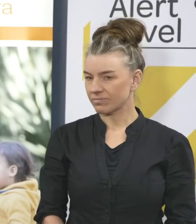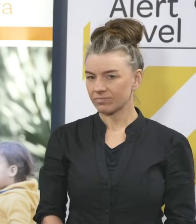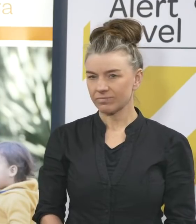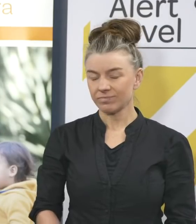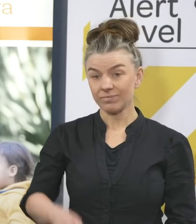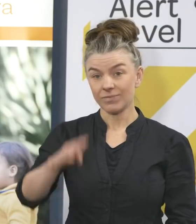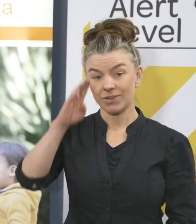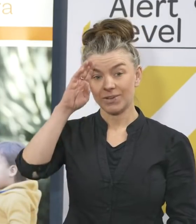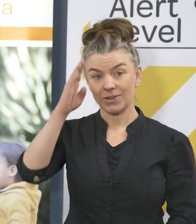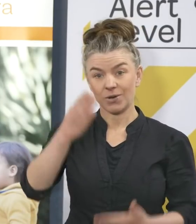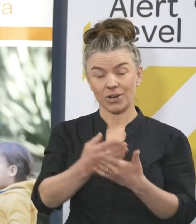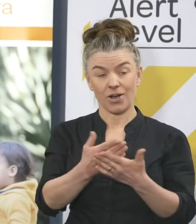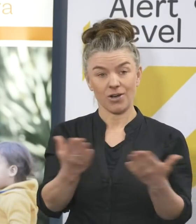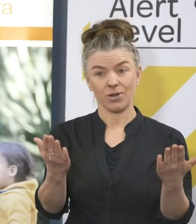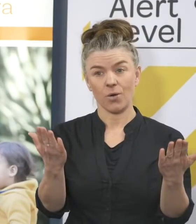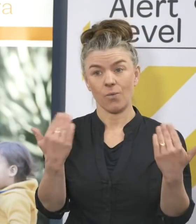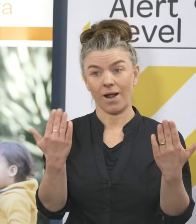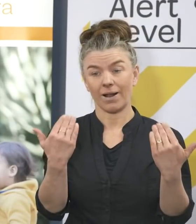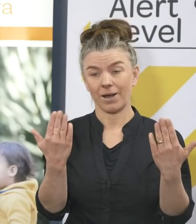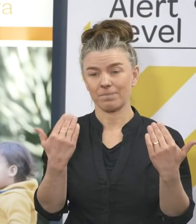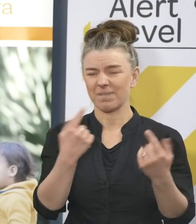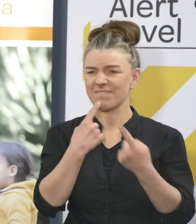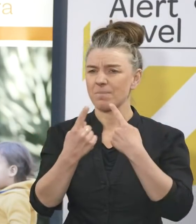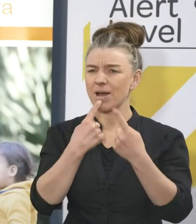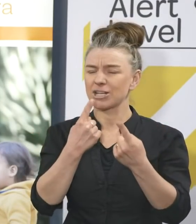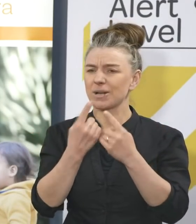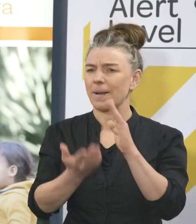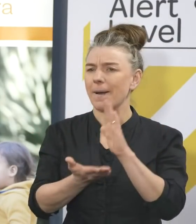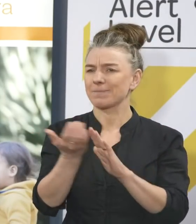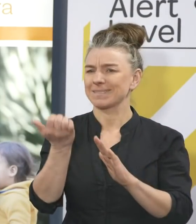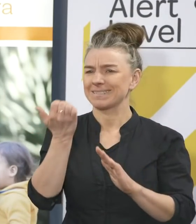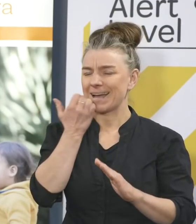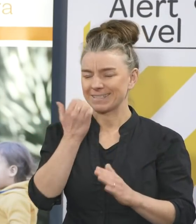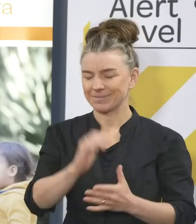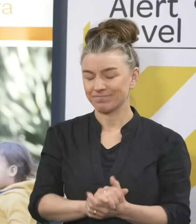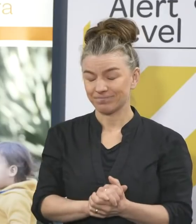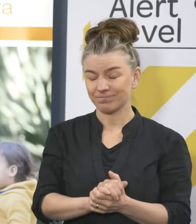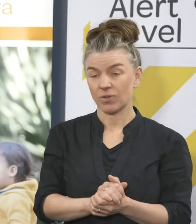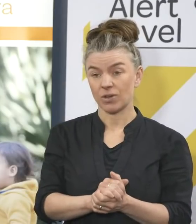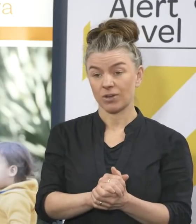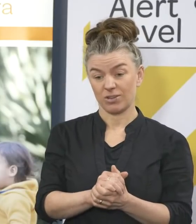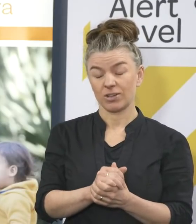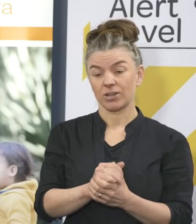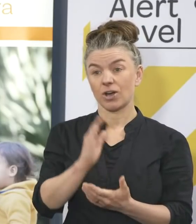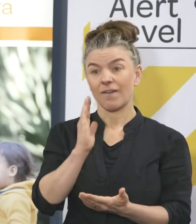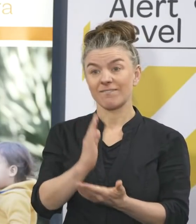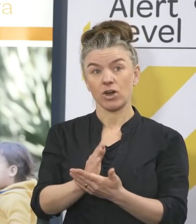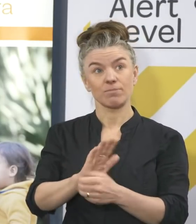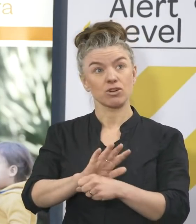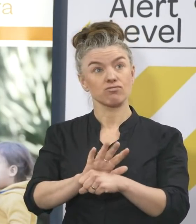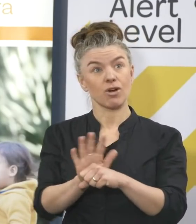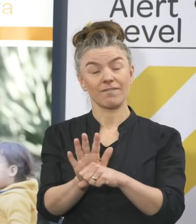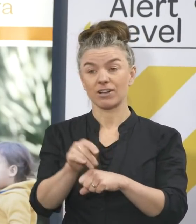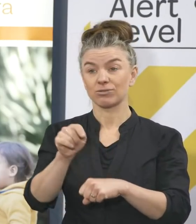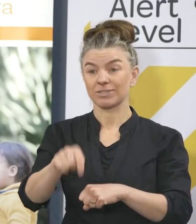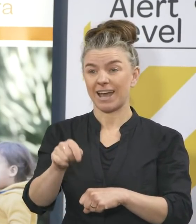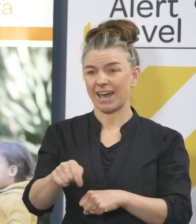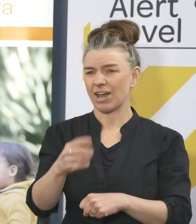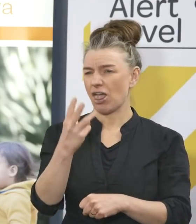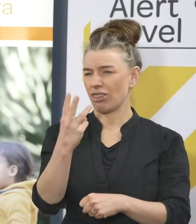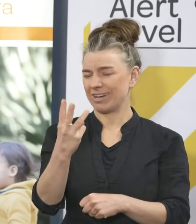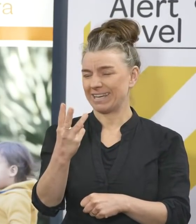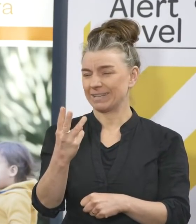Well, kia ora koutou katoa. Welcome to this afternoon's briefing. There are 3 new cases of COVID-19 to report in